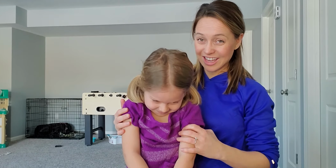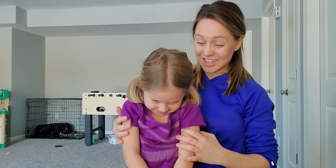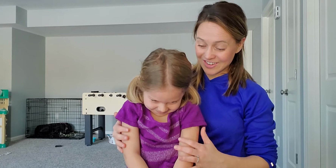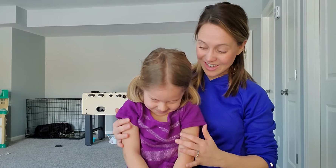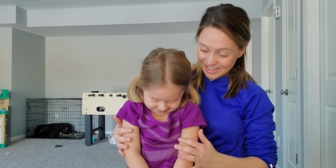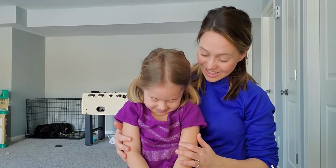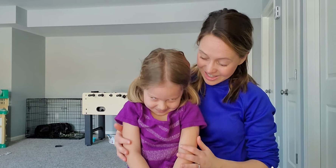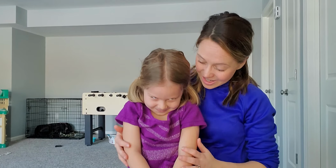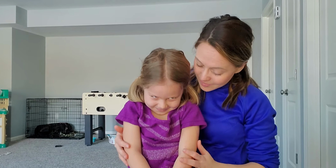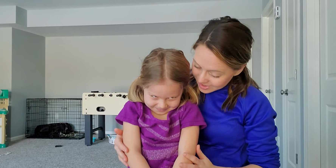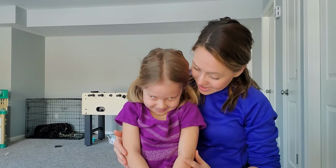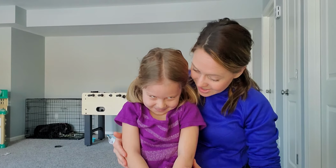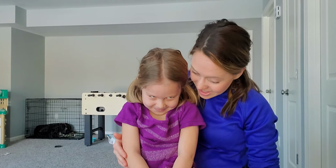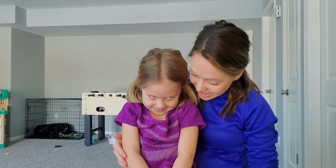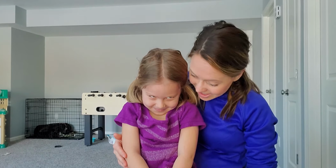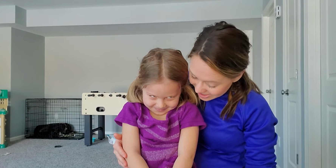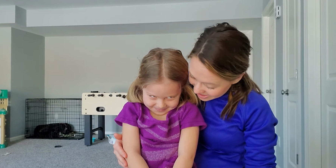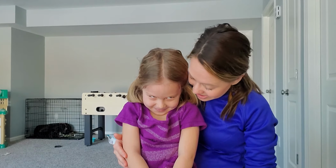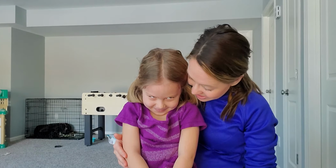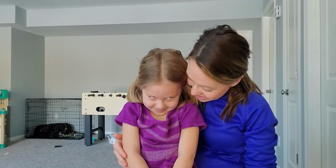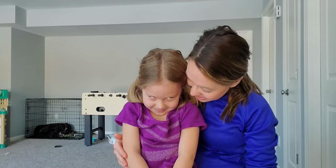all like seeing you do it because you're so good at it.